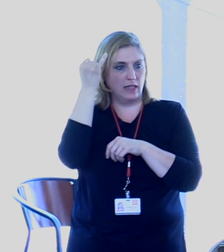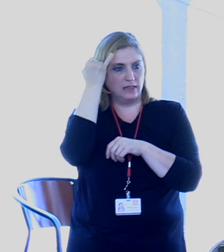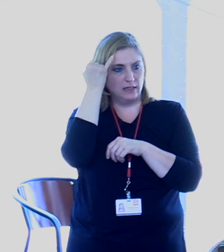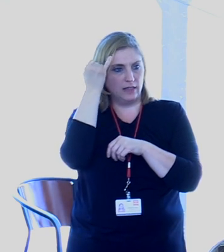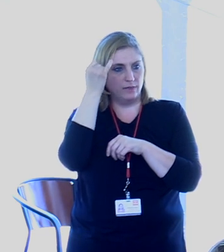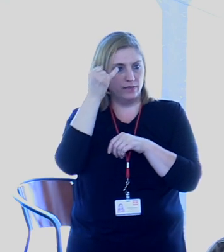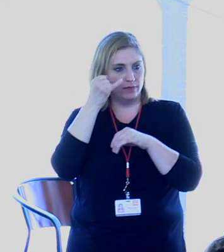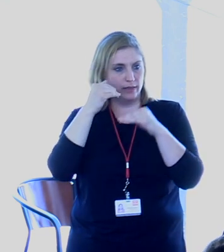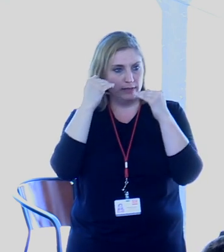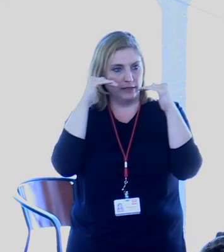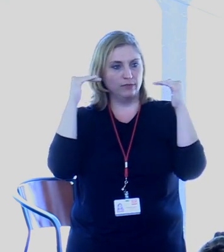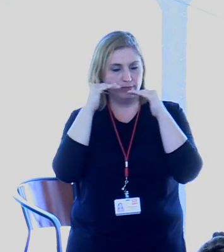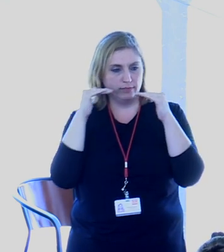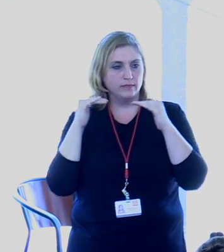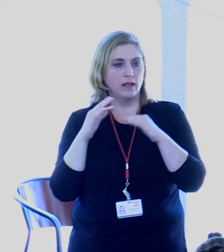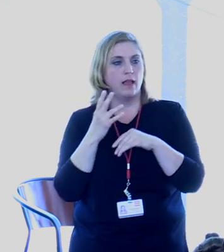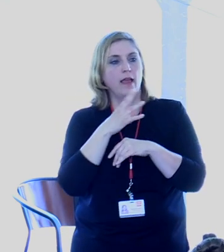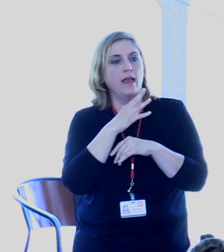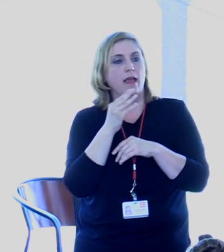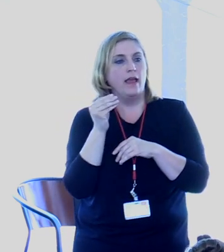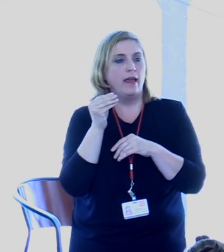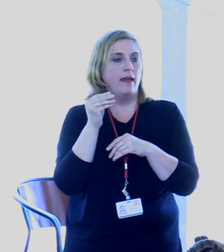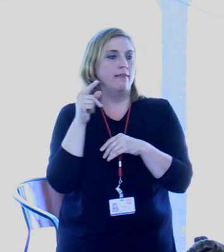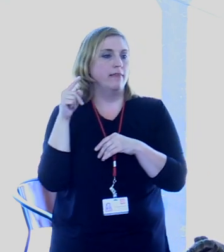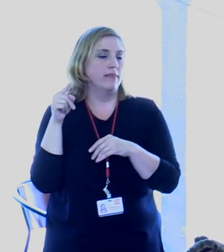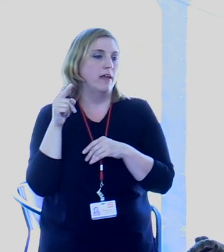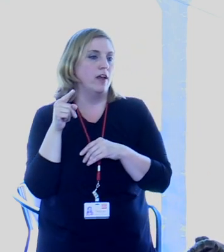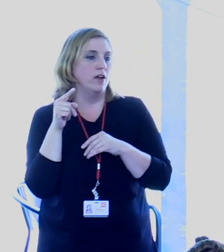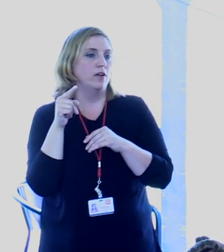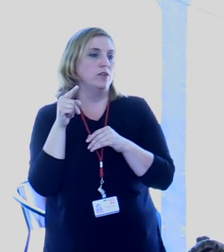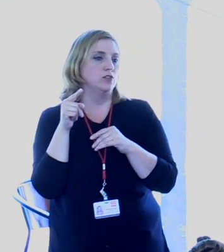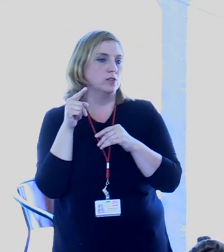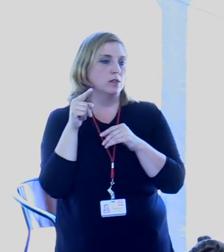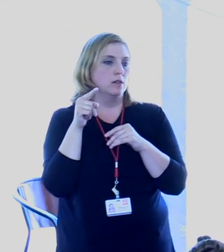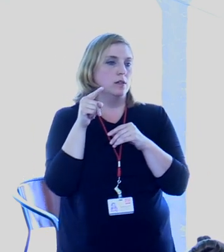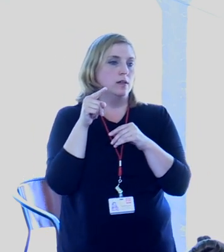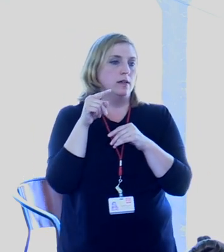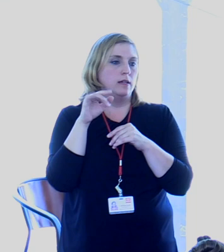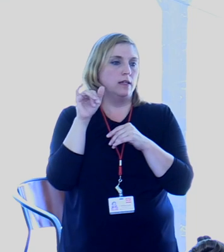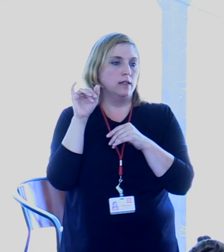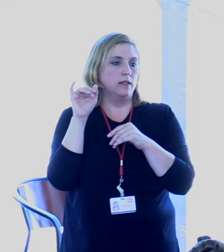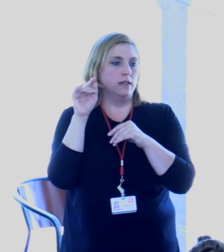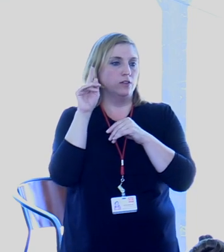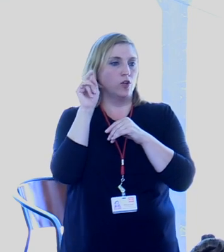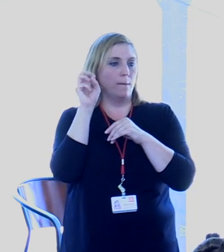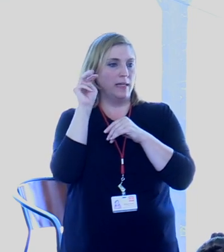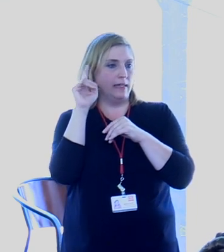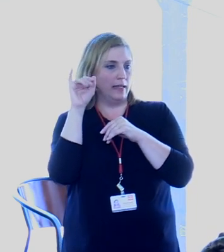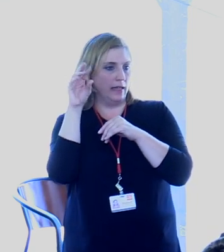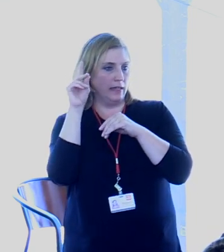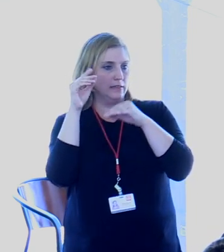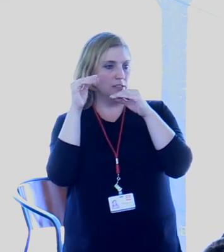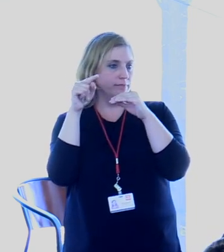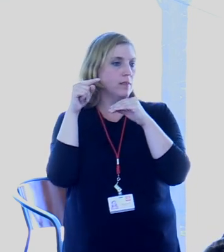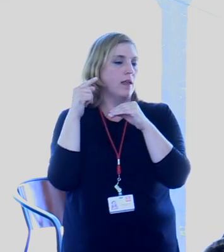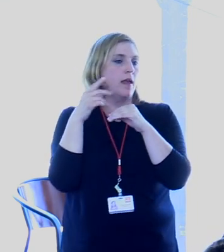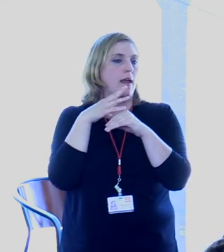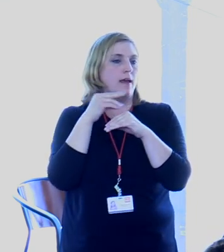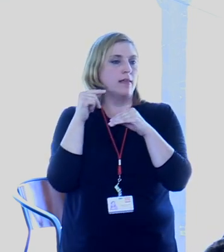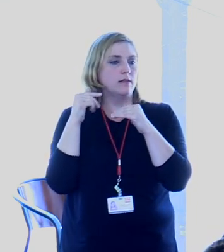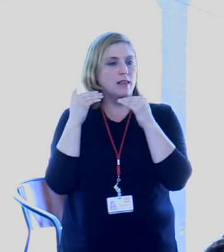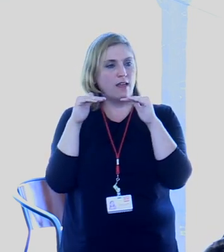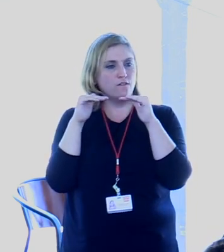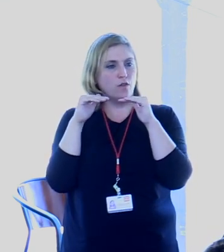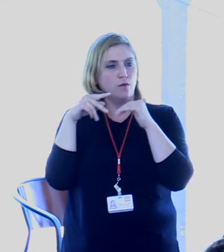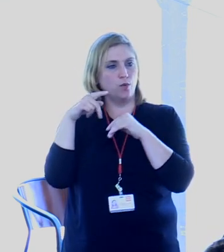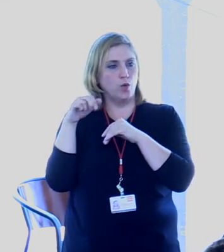moral philosophy. There's the intermediate practical knowledge, and there's this level